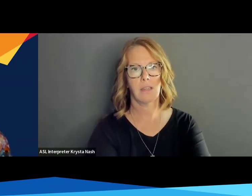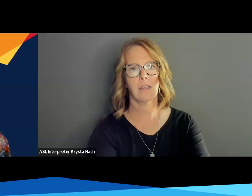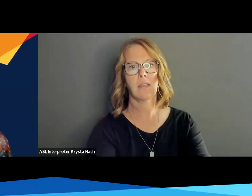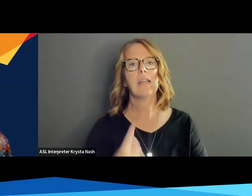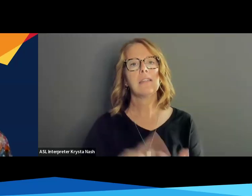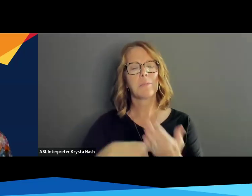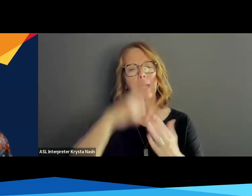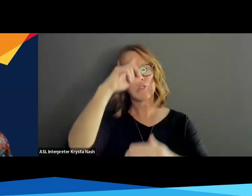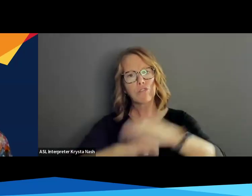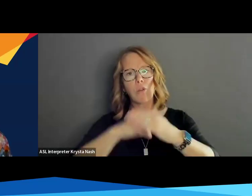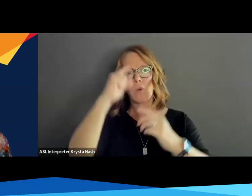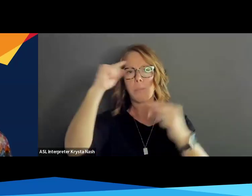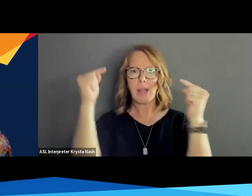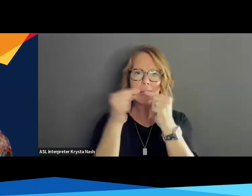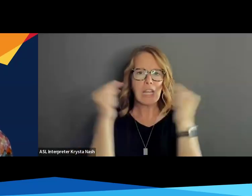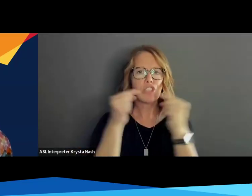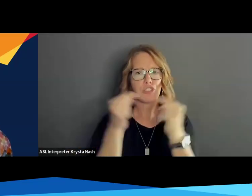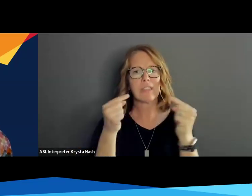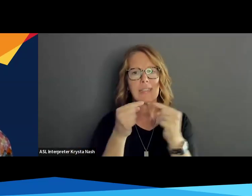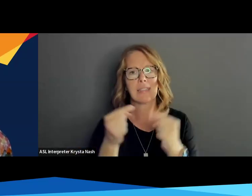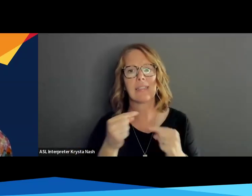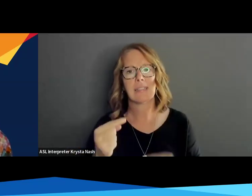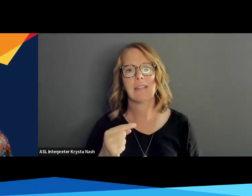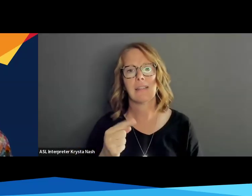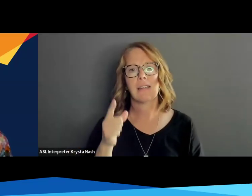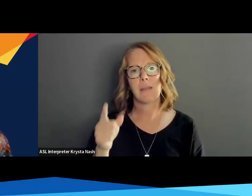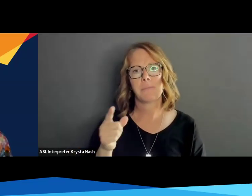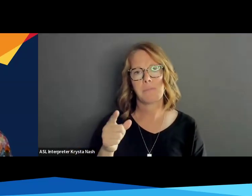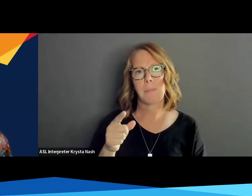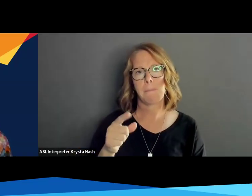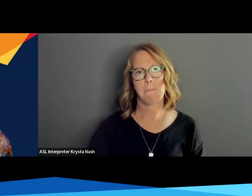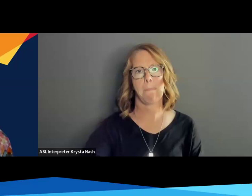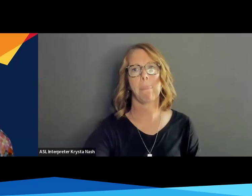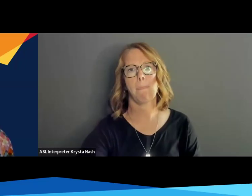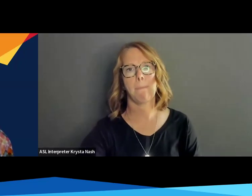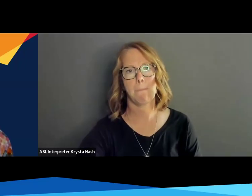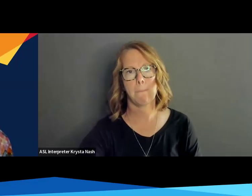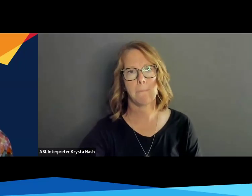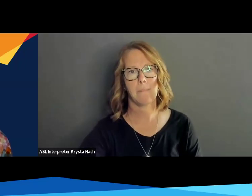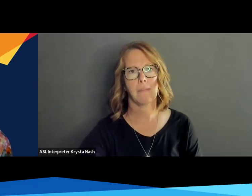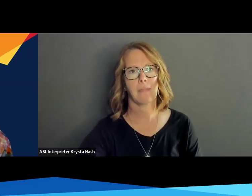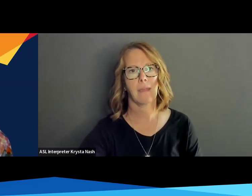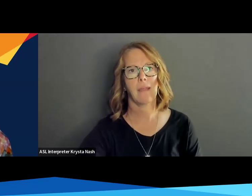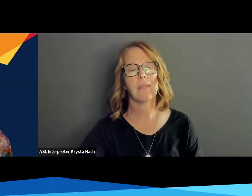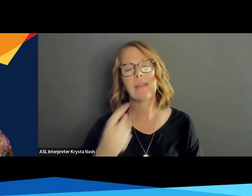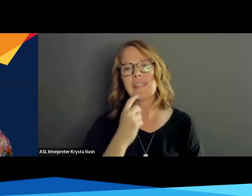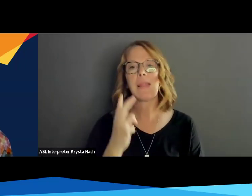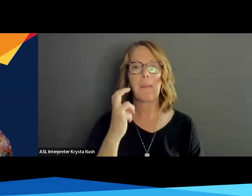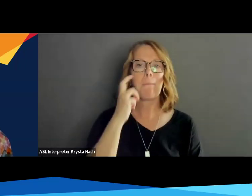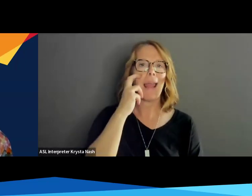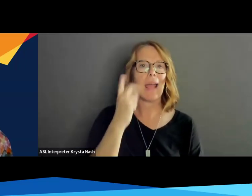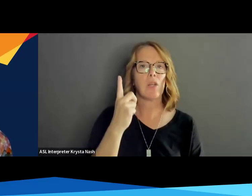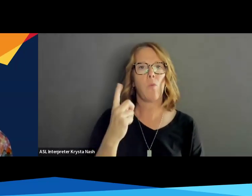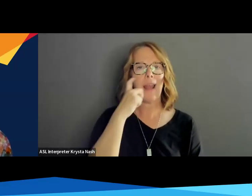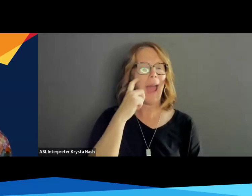vision is affected. It was something called hemianopsia. Now, people will say they're blind in one eye. Well, that is not